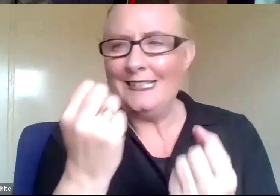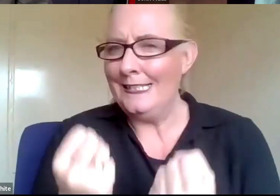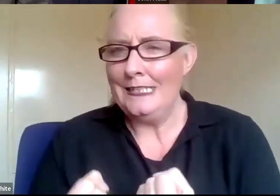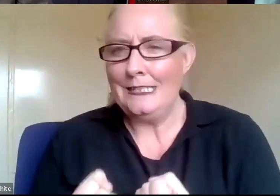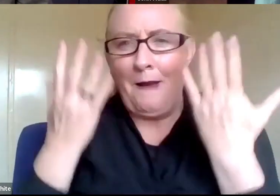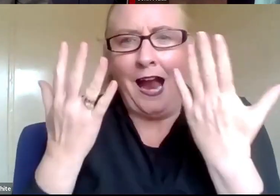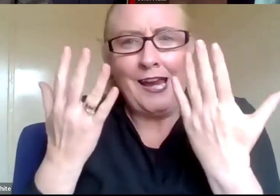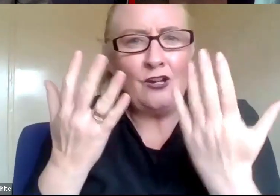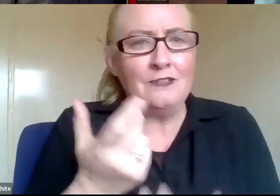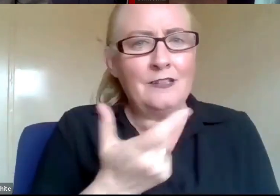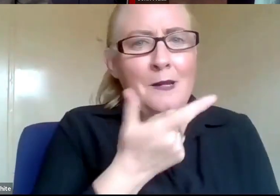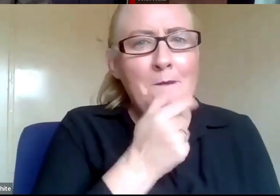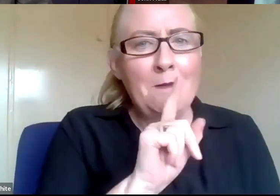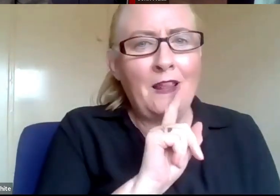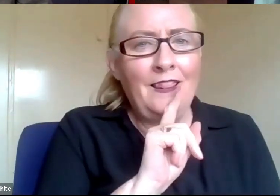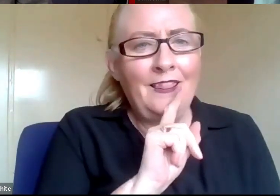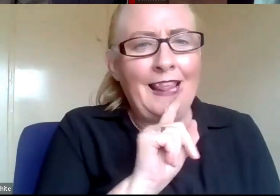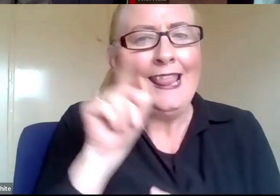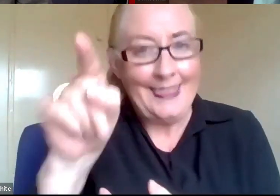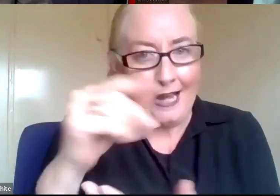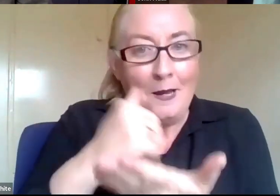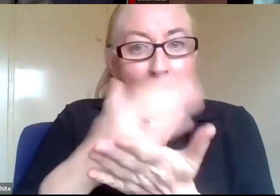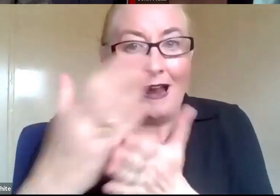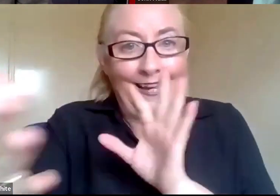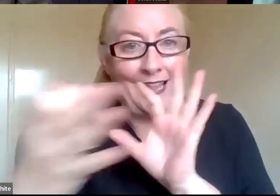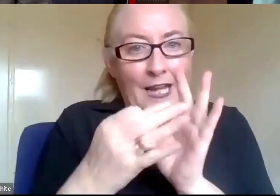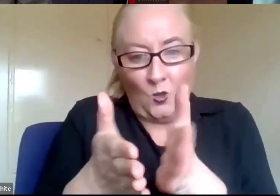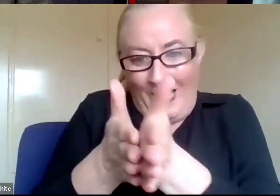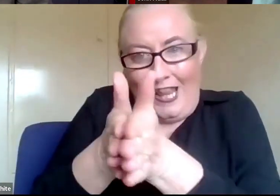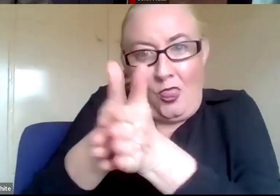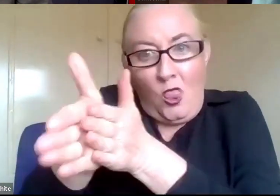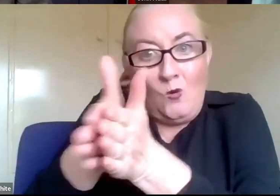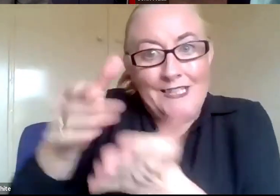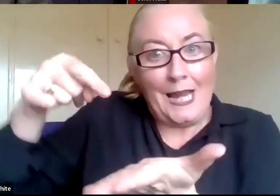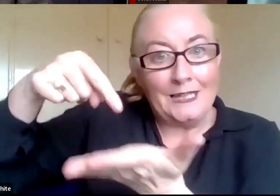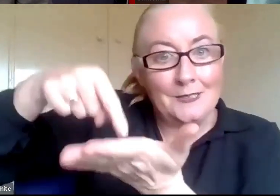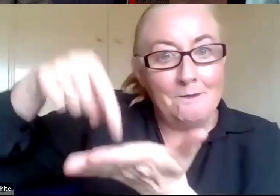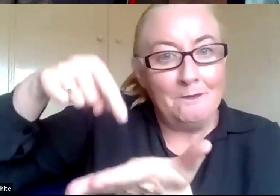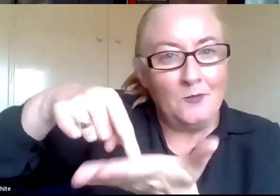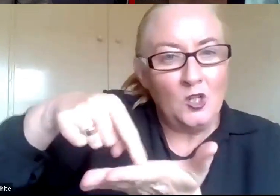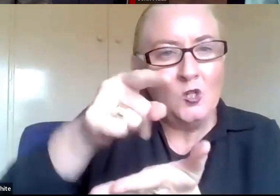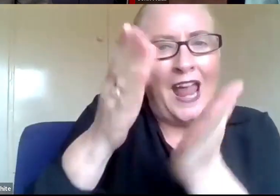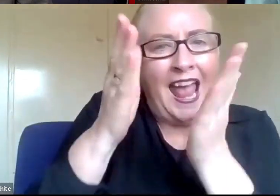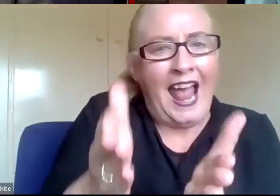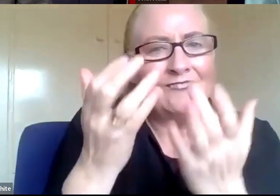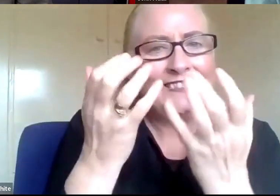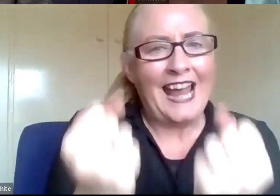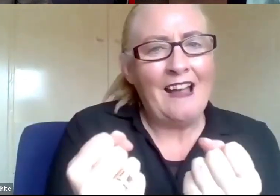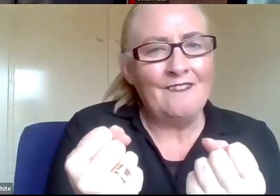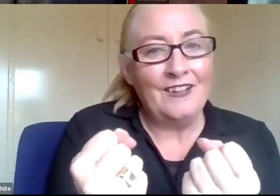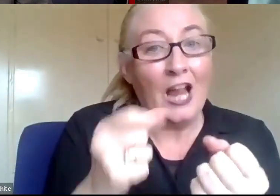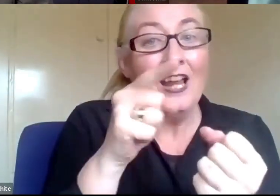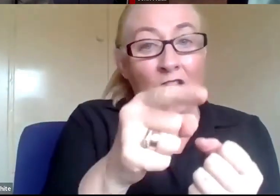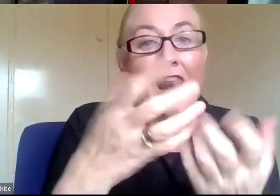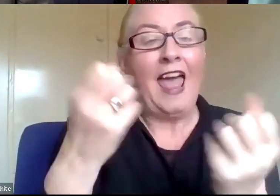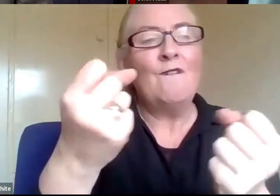the enthusiasm that you have. Van Gogh, the famous artist, once